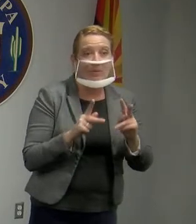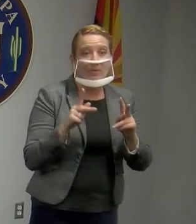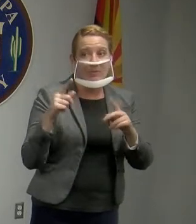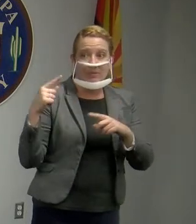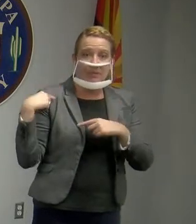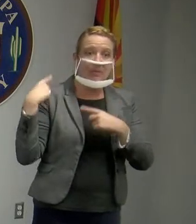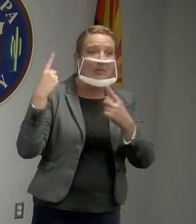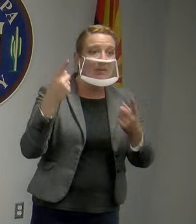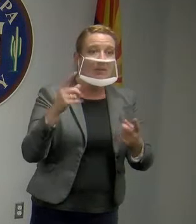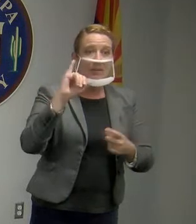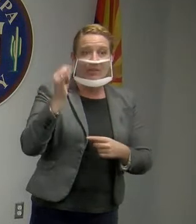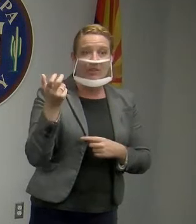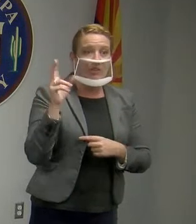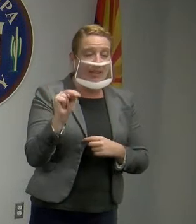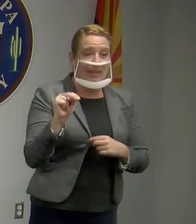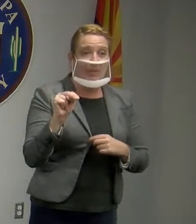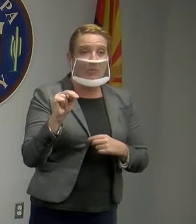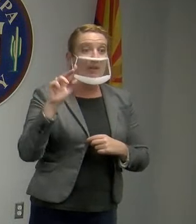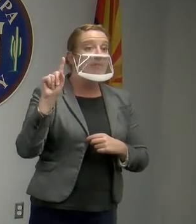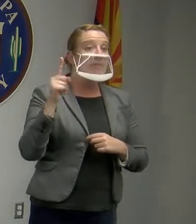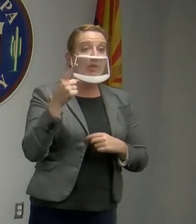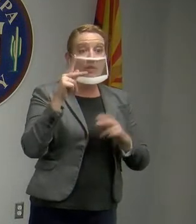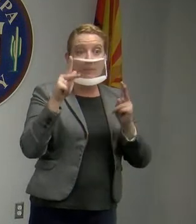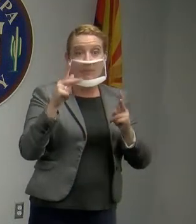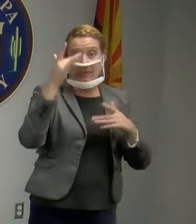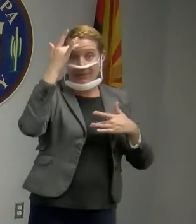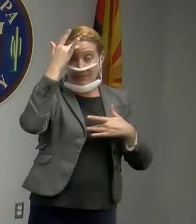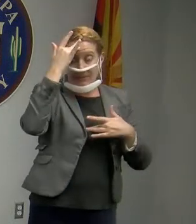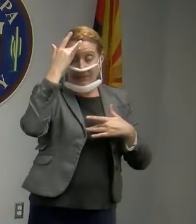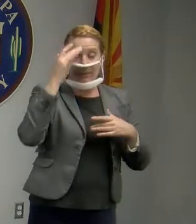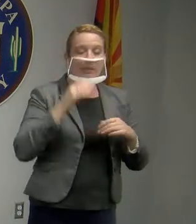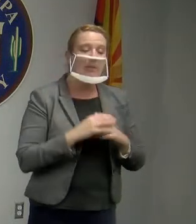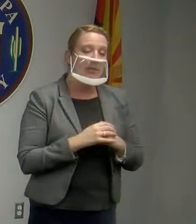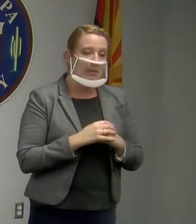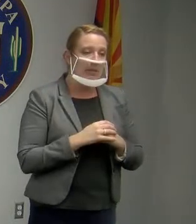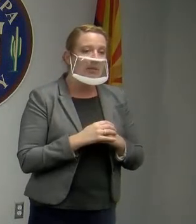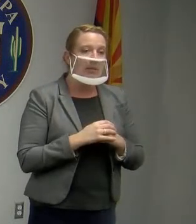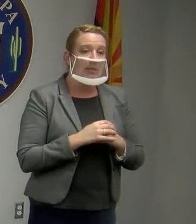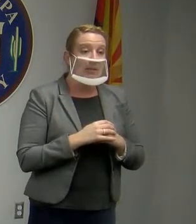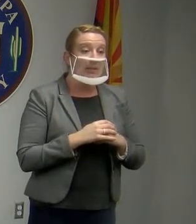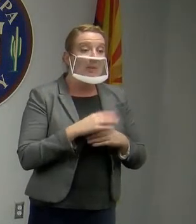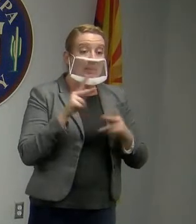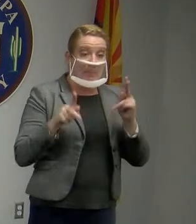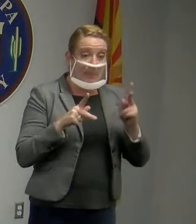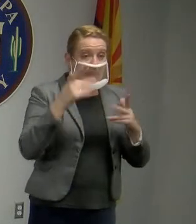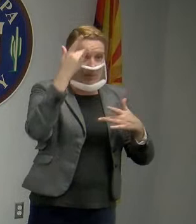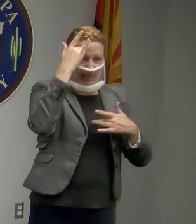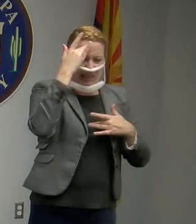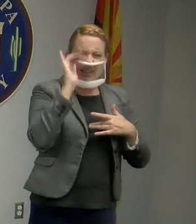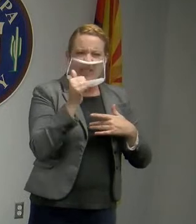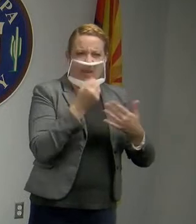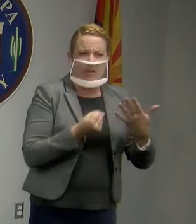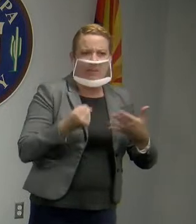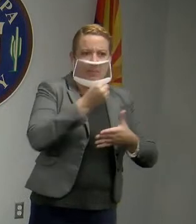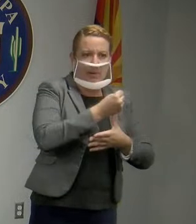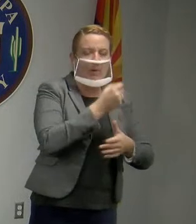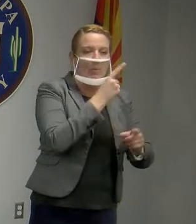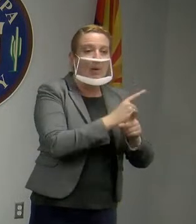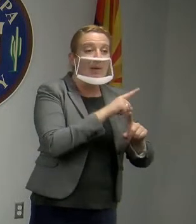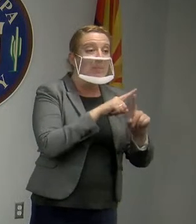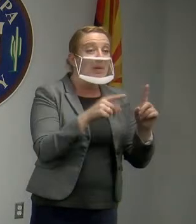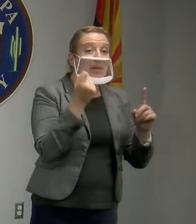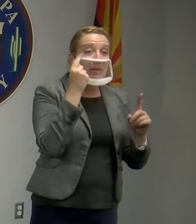January. The board understands, though, as everybody does, and what Bruce was talking, there's a huge economic impact going on in our county and all of our